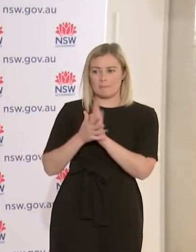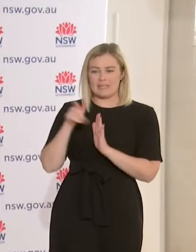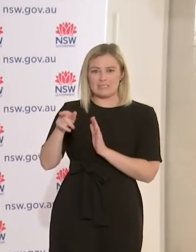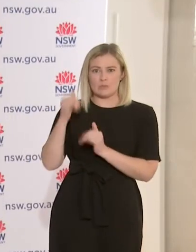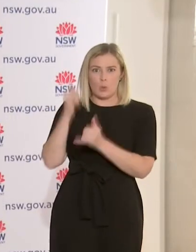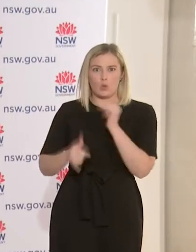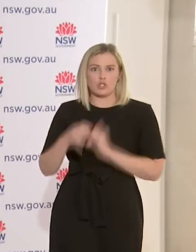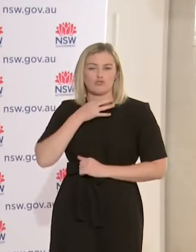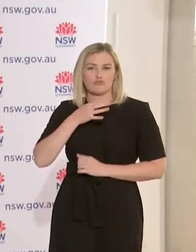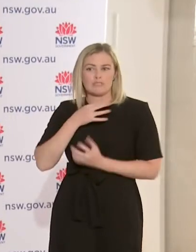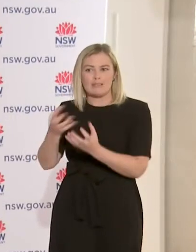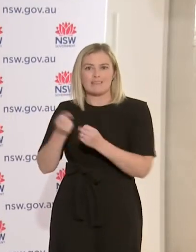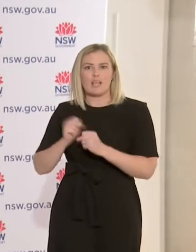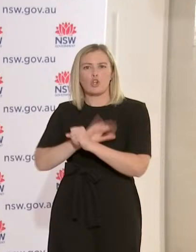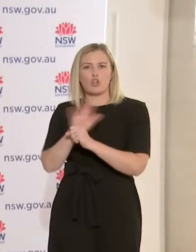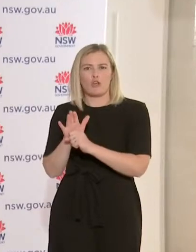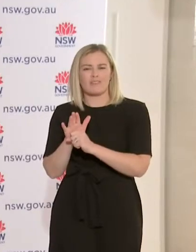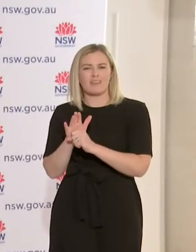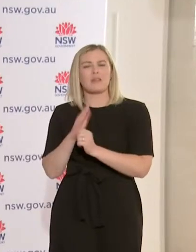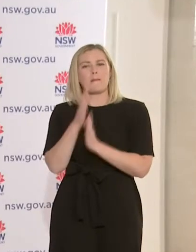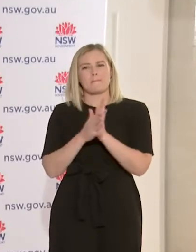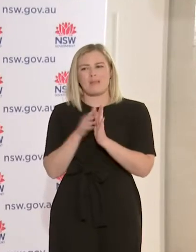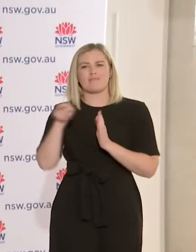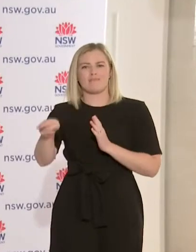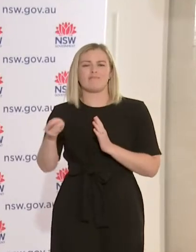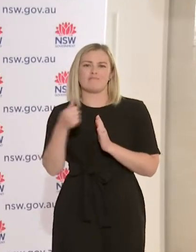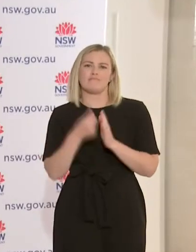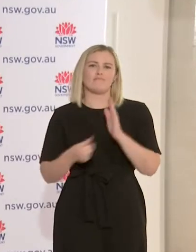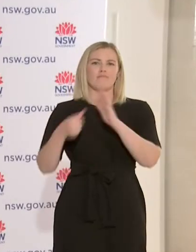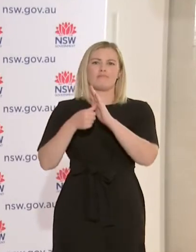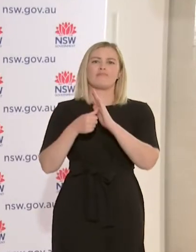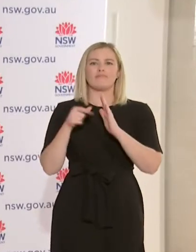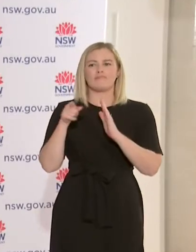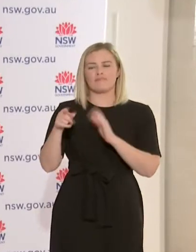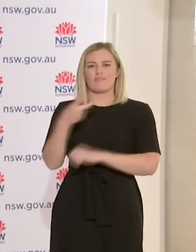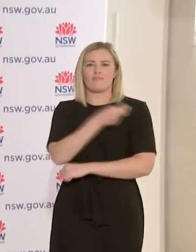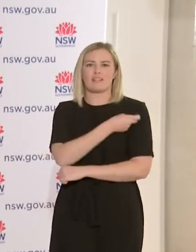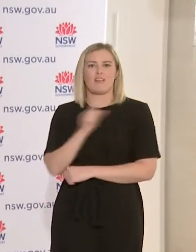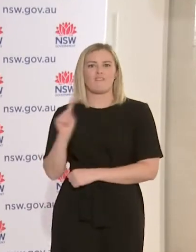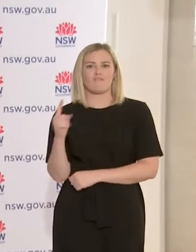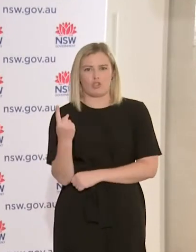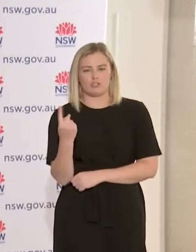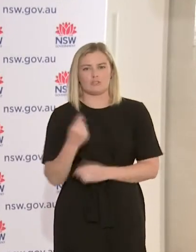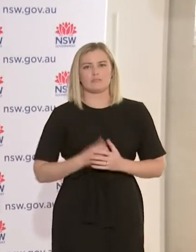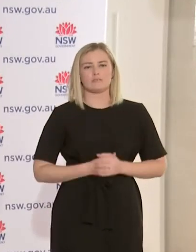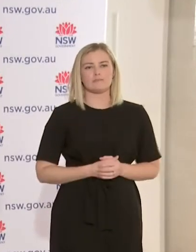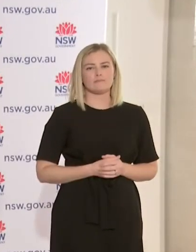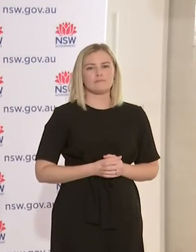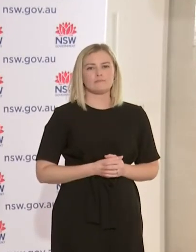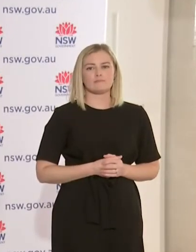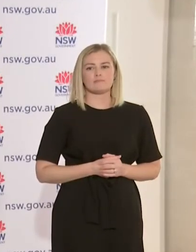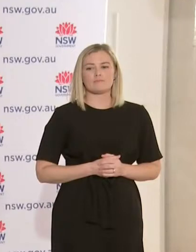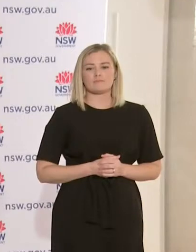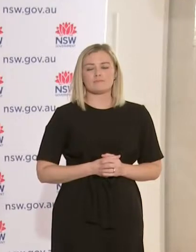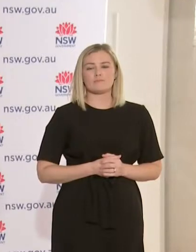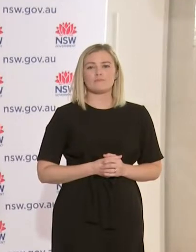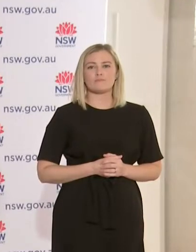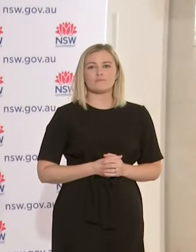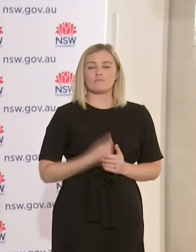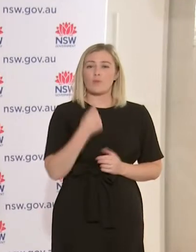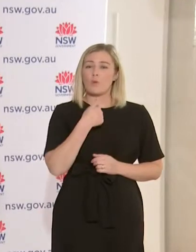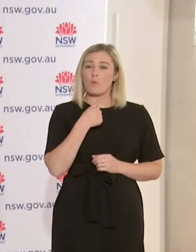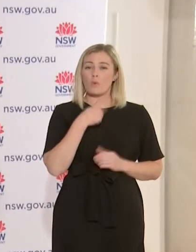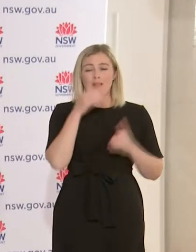not want to waste any vaccine dose. There are multiple avenues for entry, and we actually want to get vaccines into